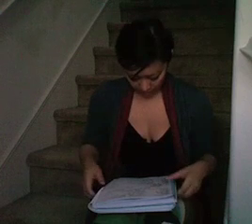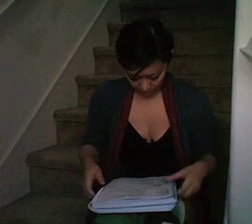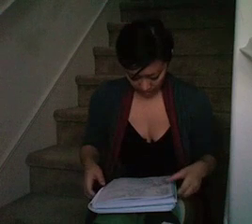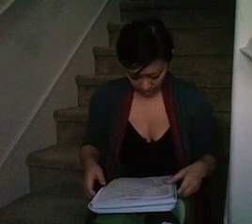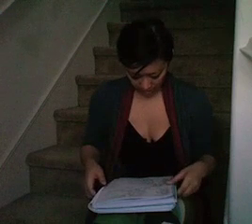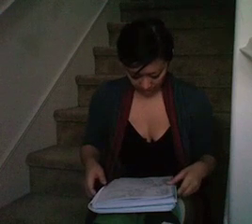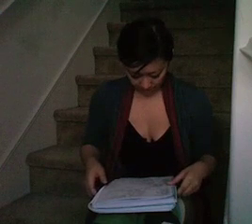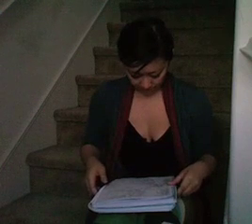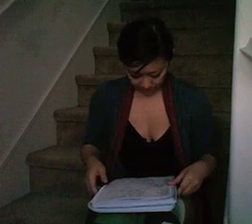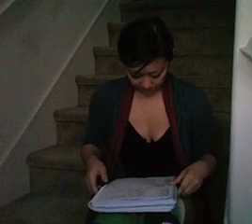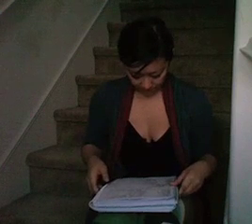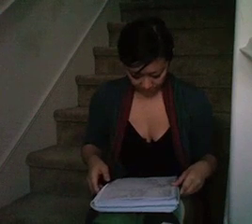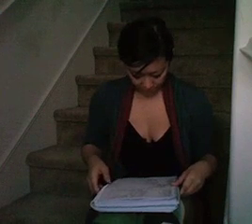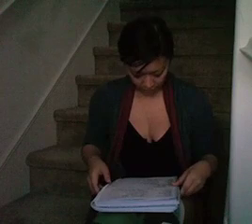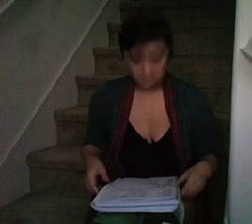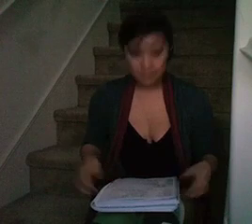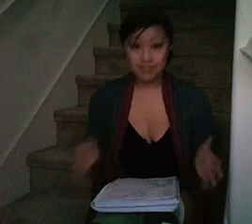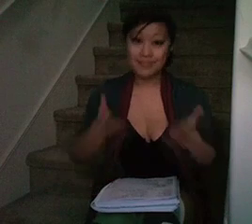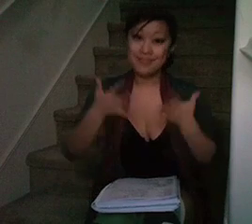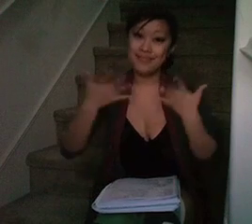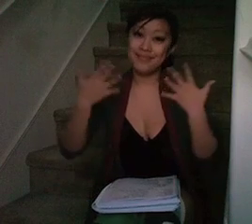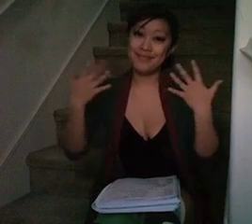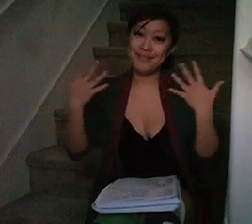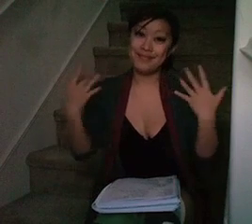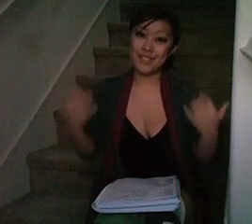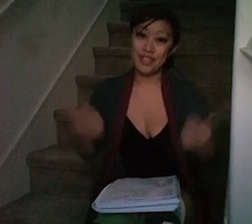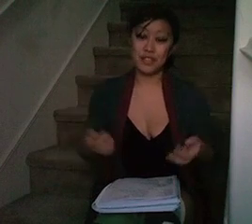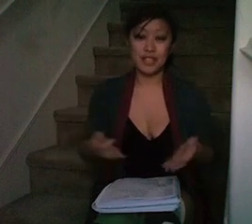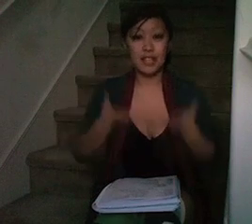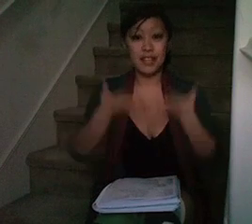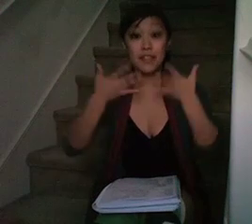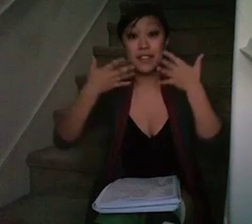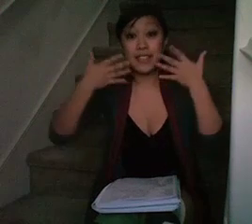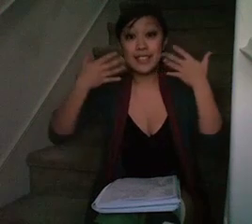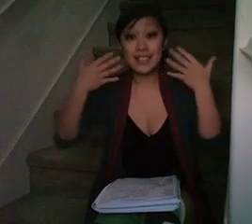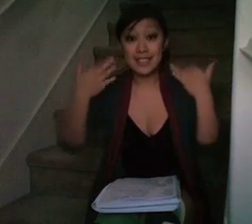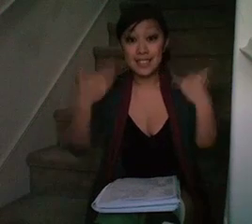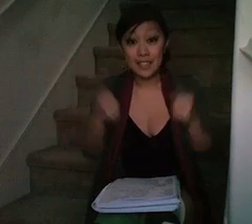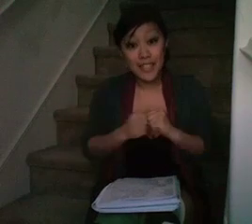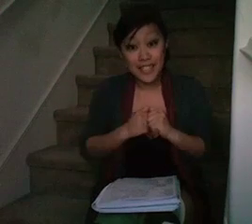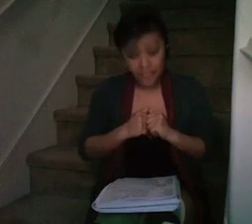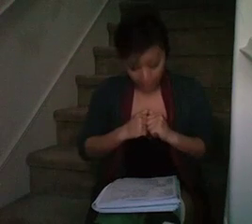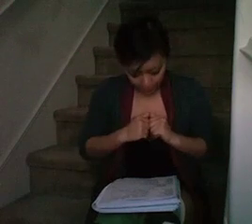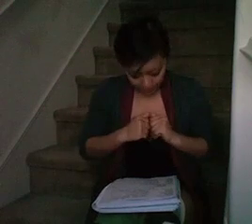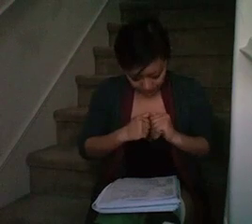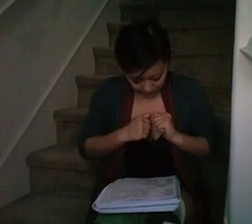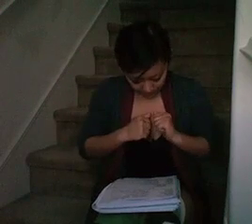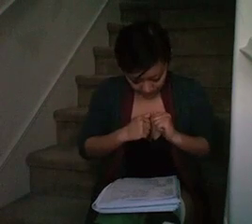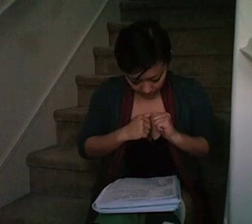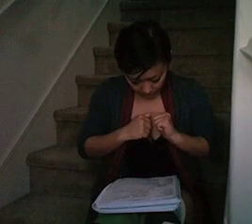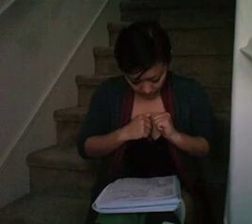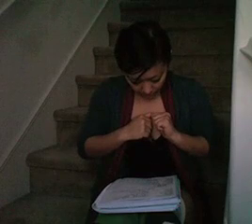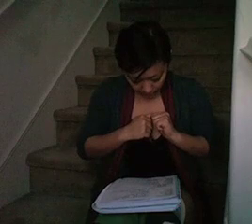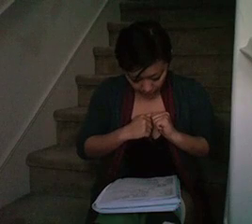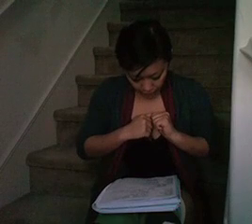Um, cheerful, cheerful, it's kind of like friendly, friendly and cheerful. So,